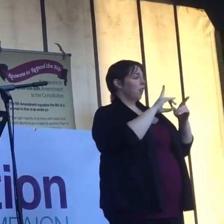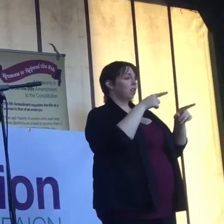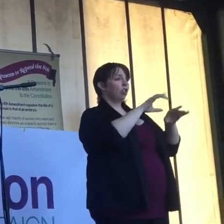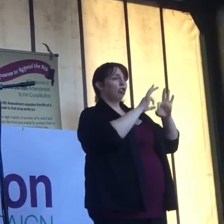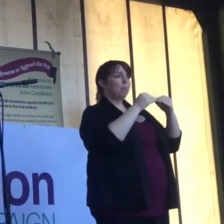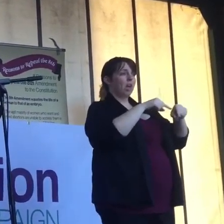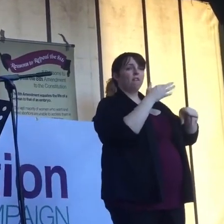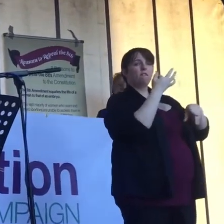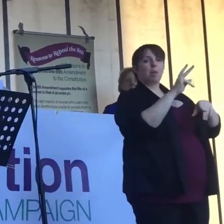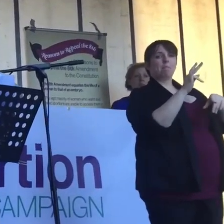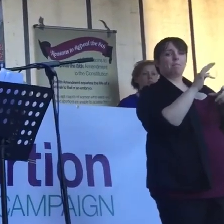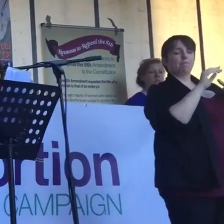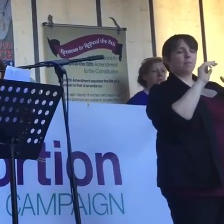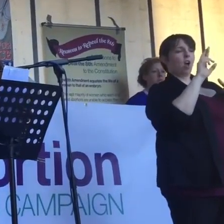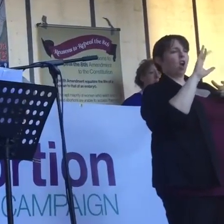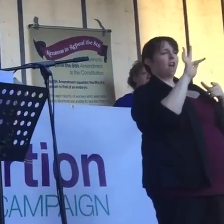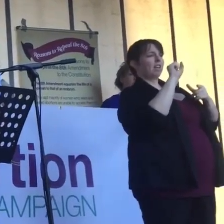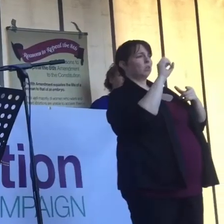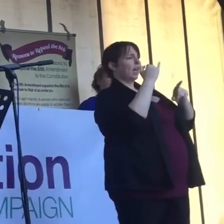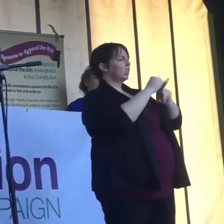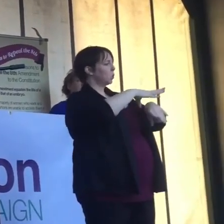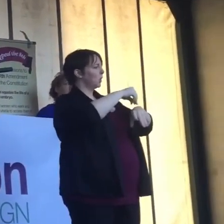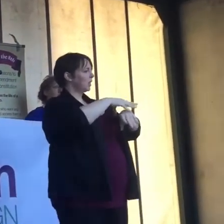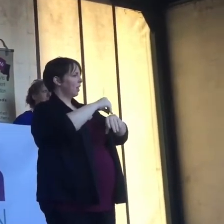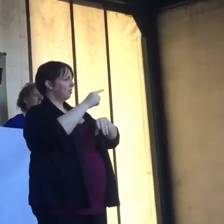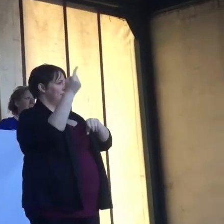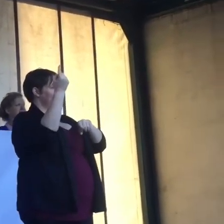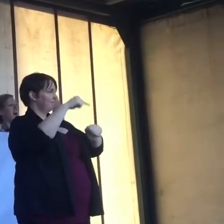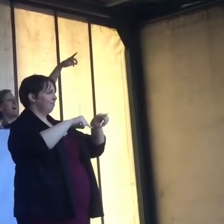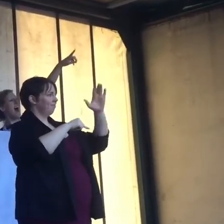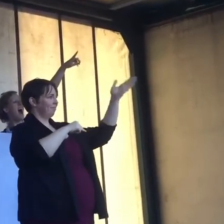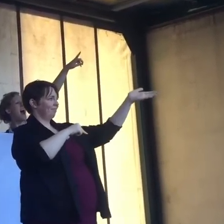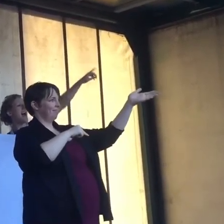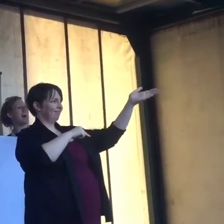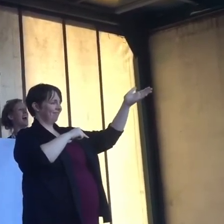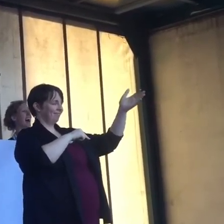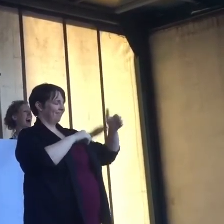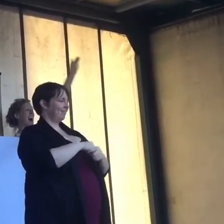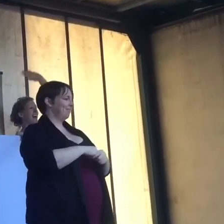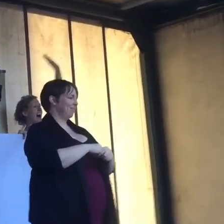groups like the RFSU in Sweden, it's the Association for Sexuality Education.